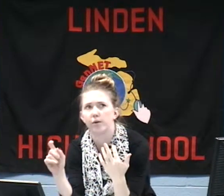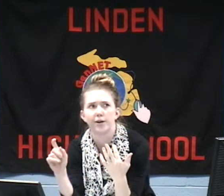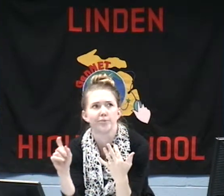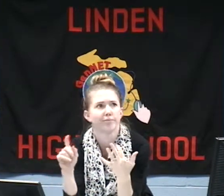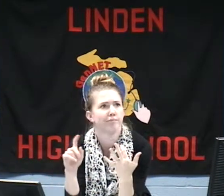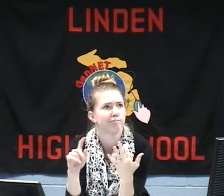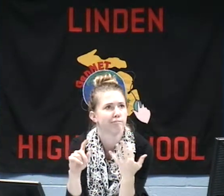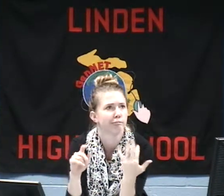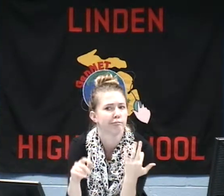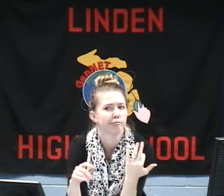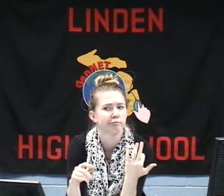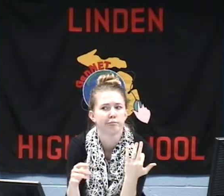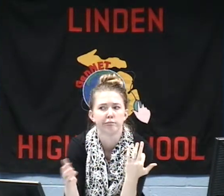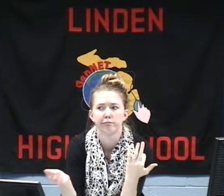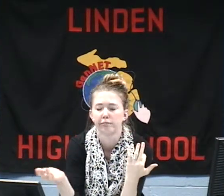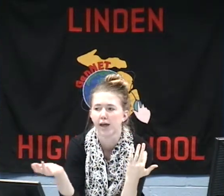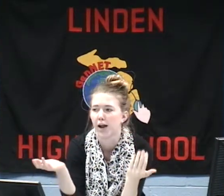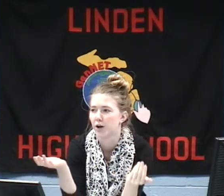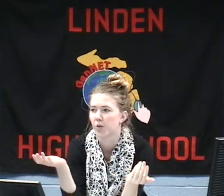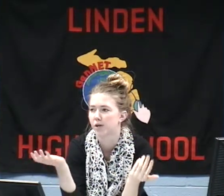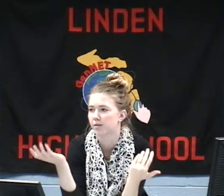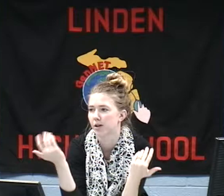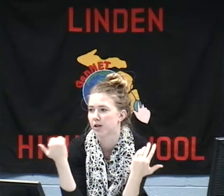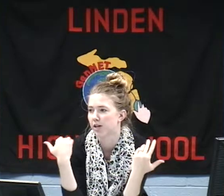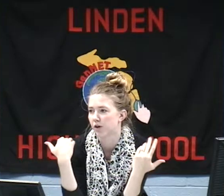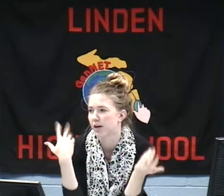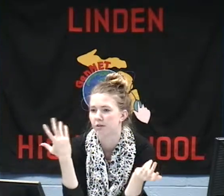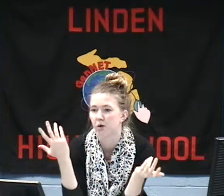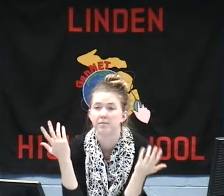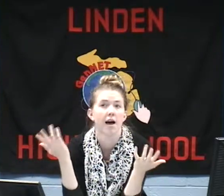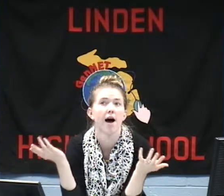or I don't know, what are some other electronic forms? I don't know.